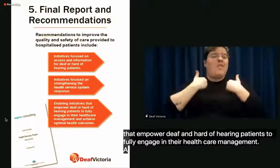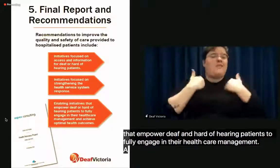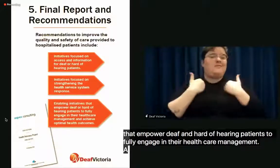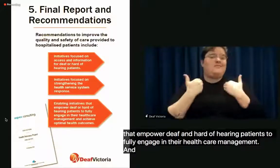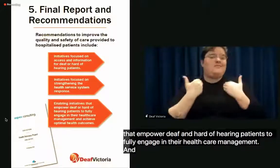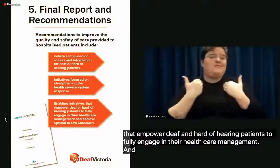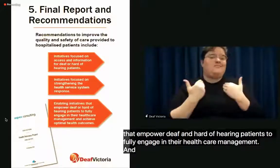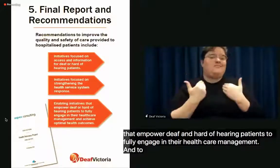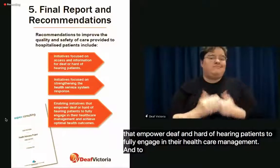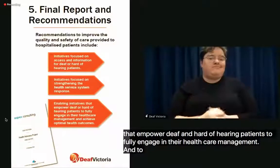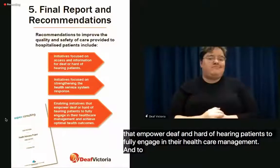outcomes.